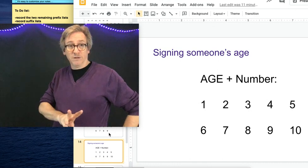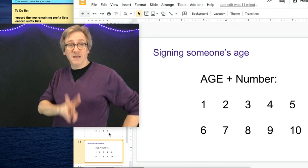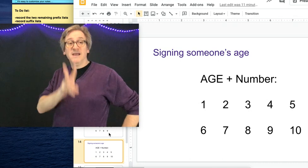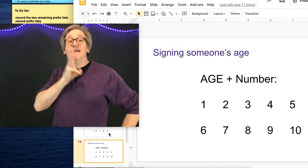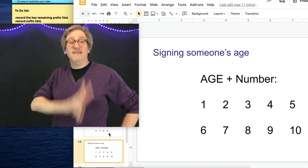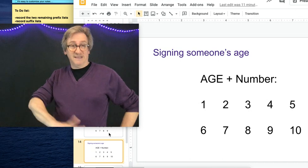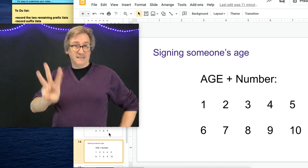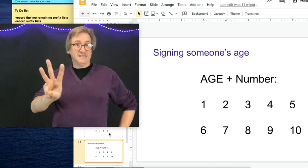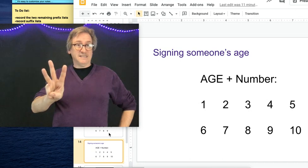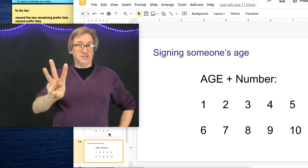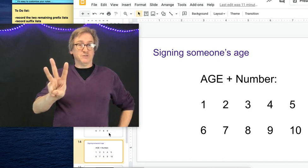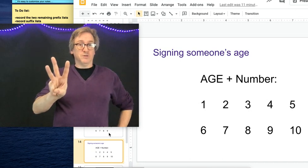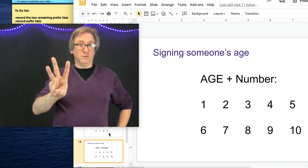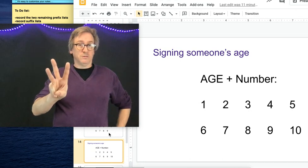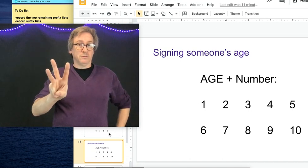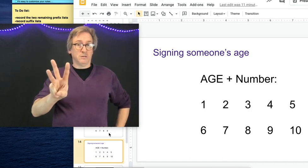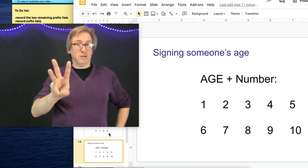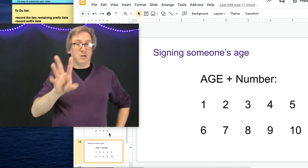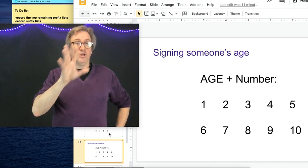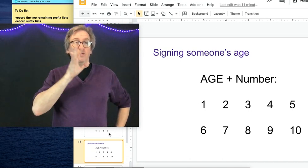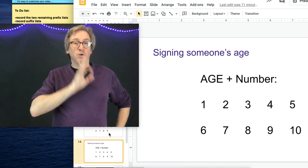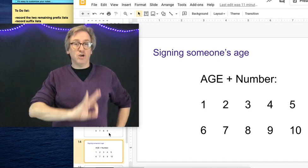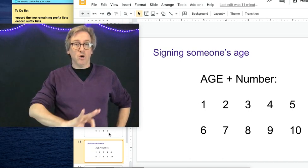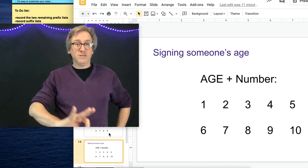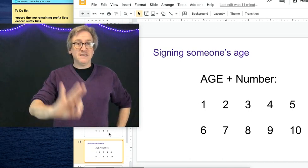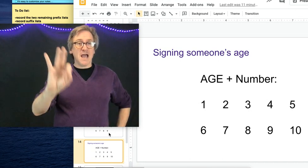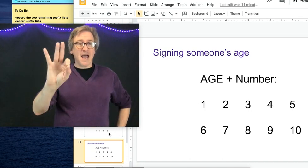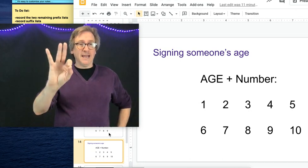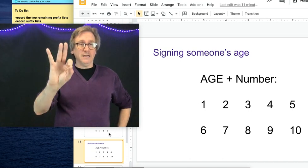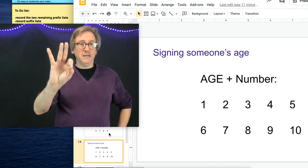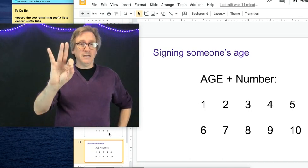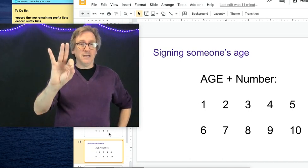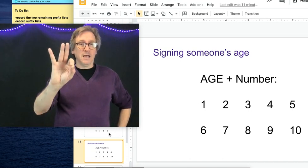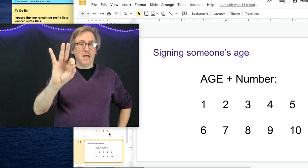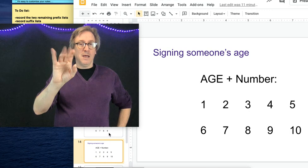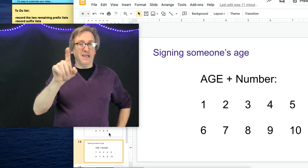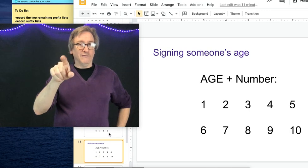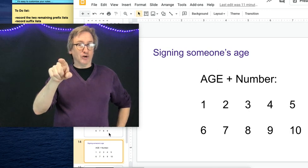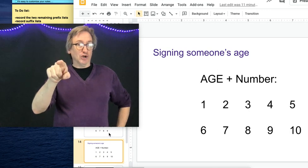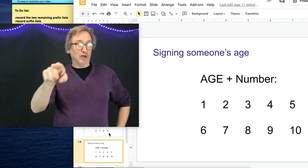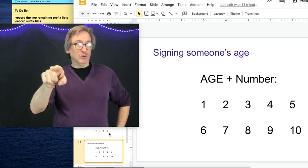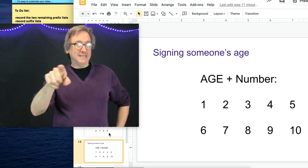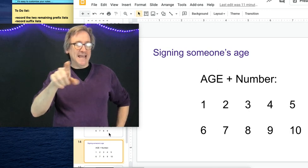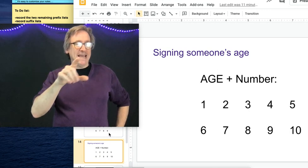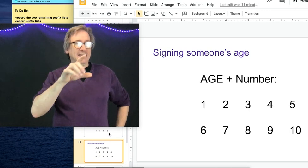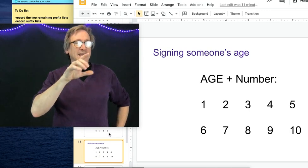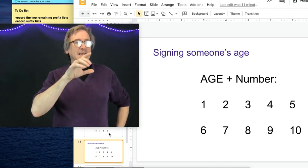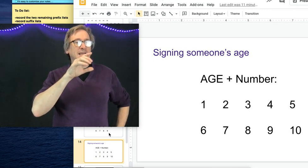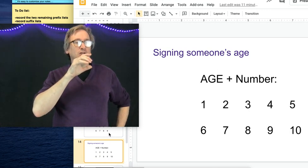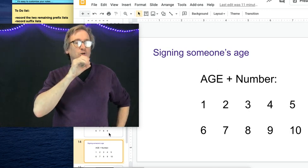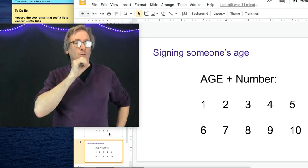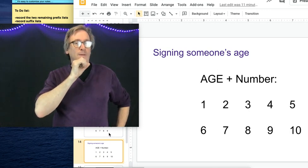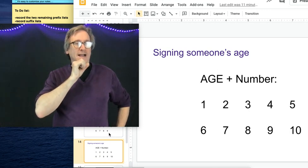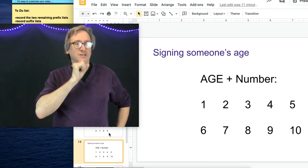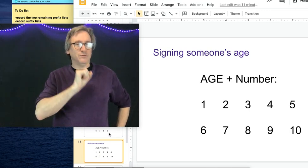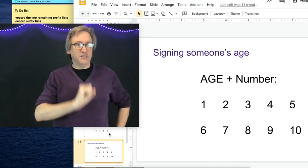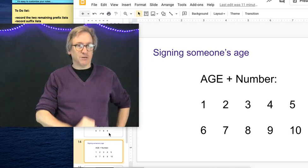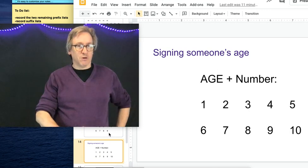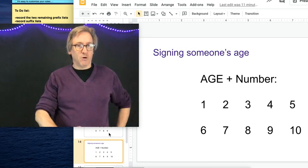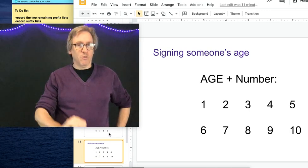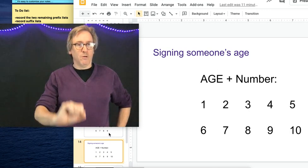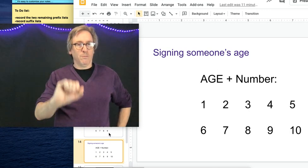number, 6 years old. You can go to 9. If you're going to do 10, you go back